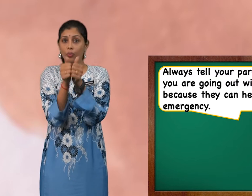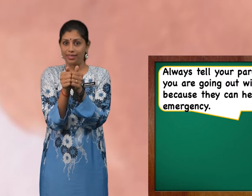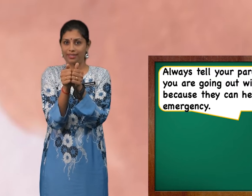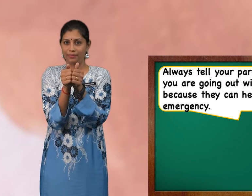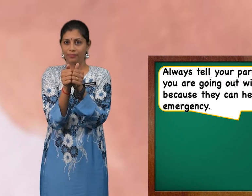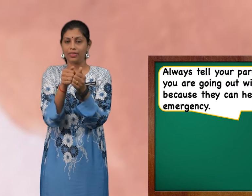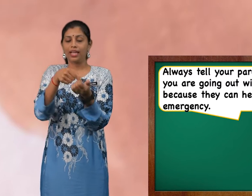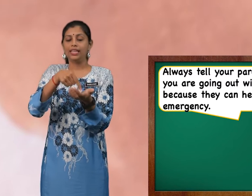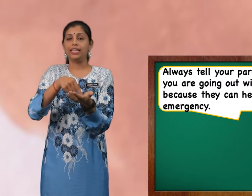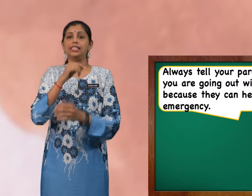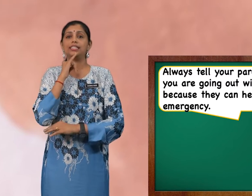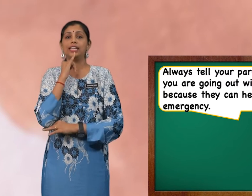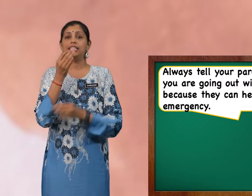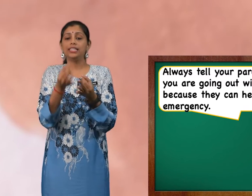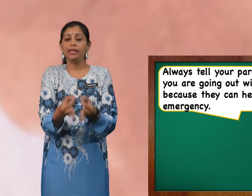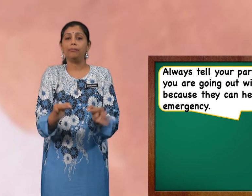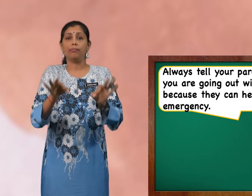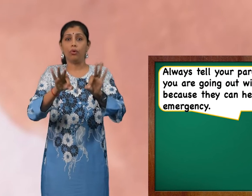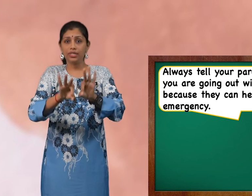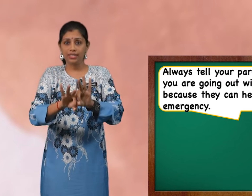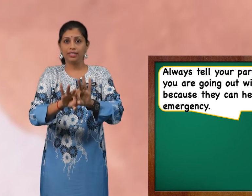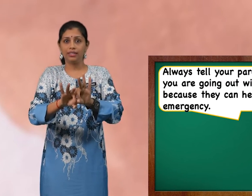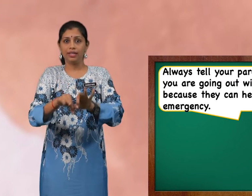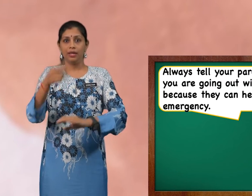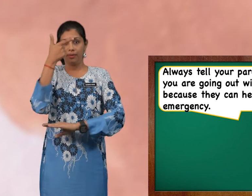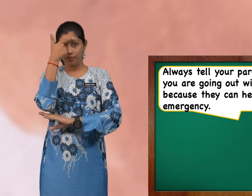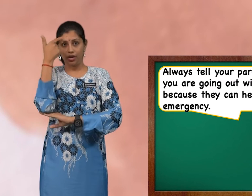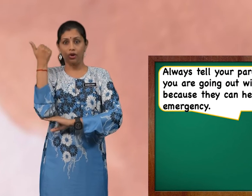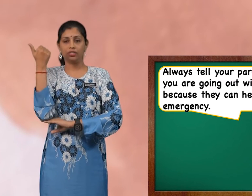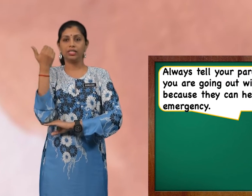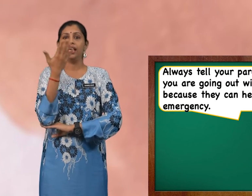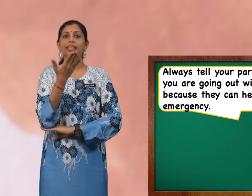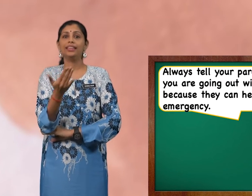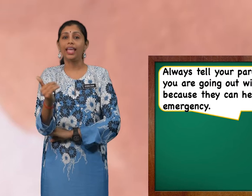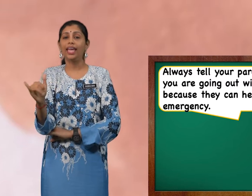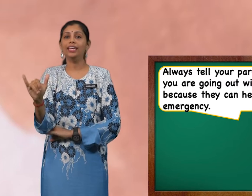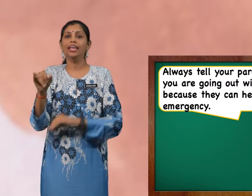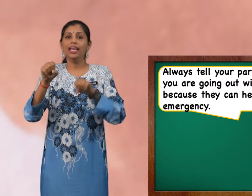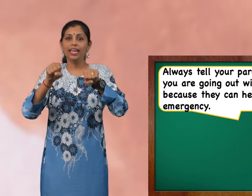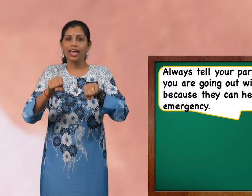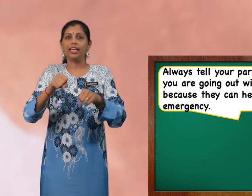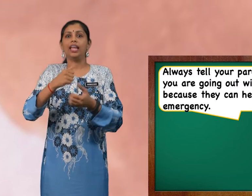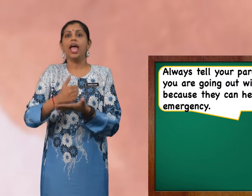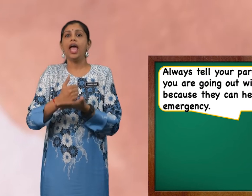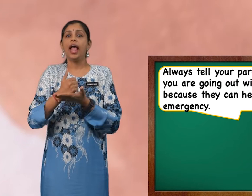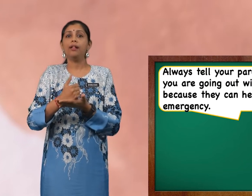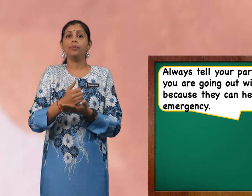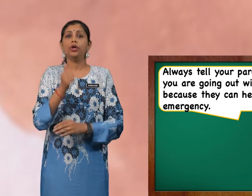with. This is important because they can help